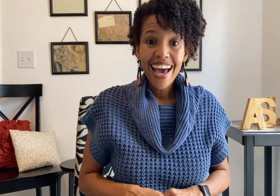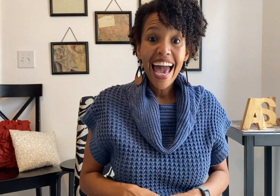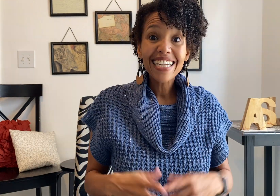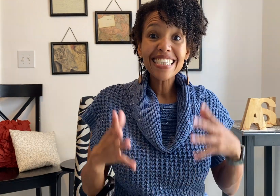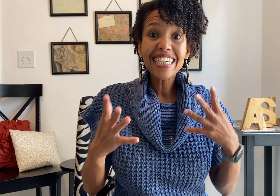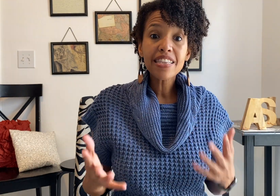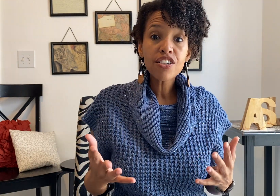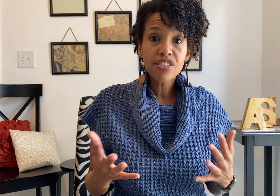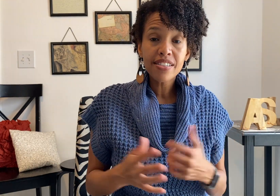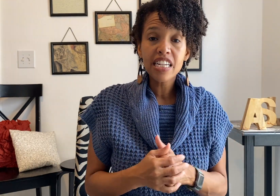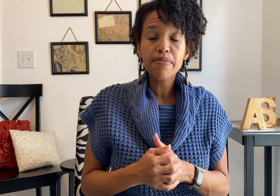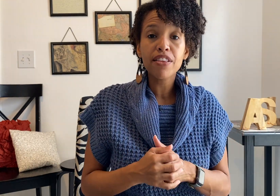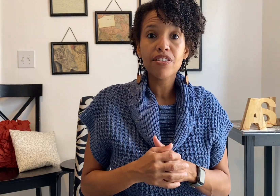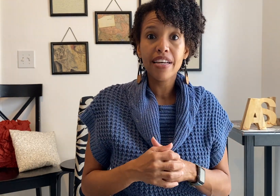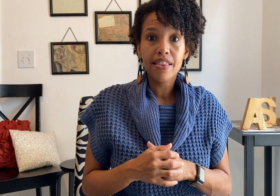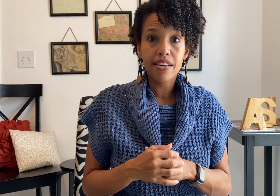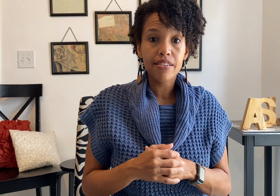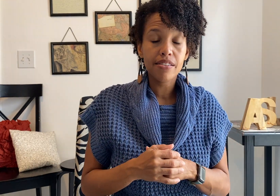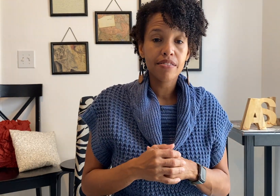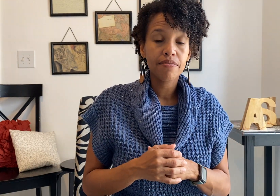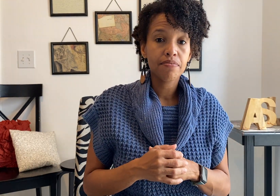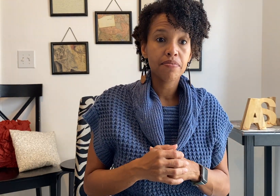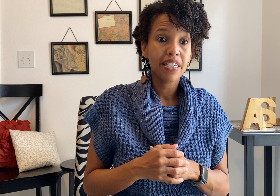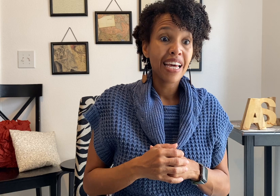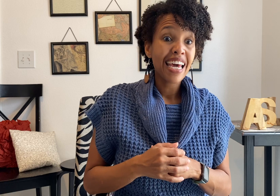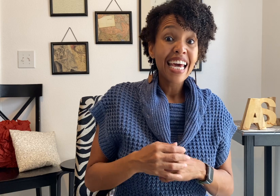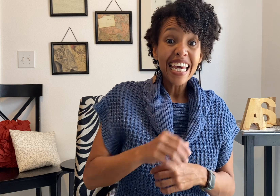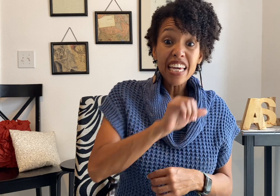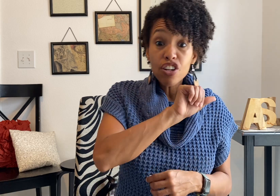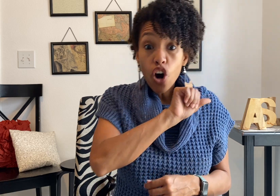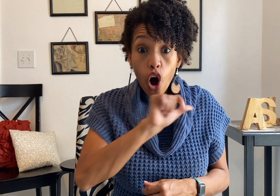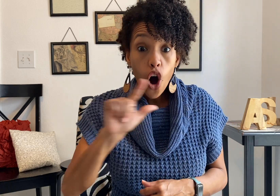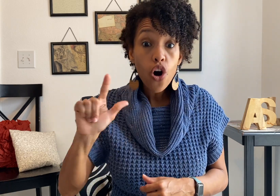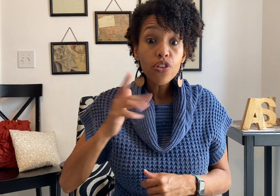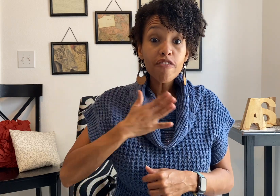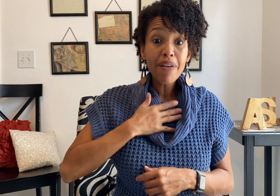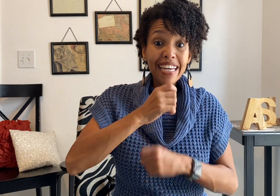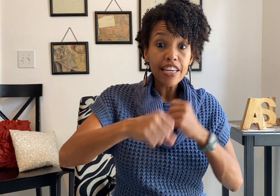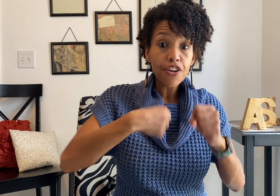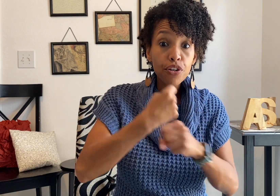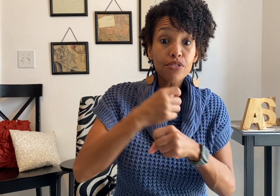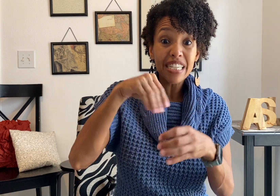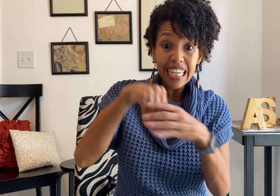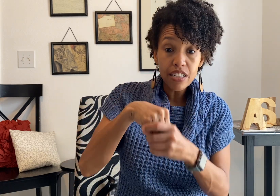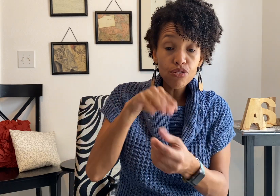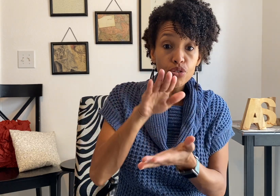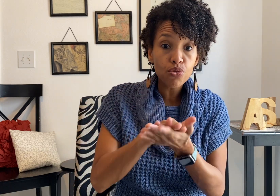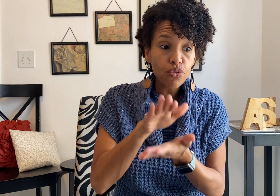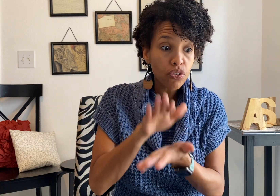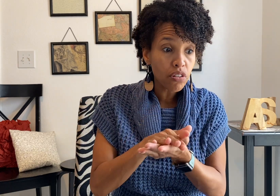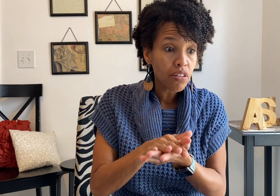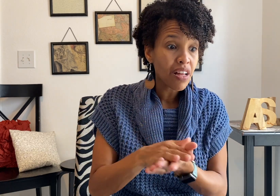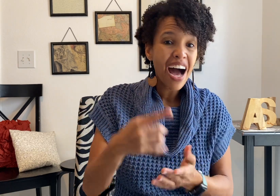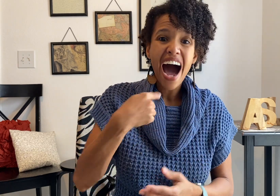And in English, the sentence might look like this. In all of my years in school,